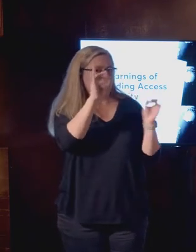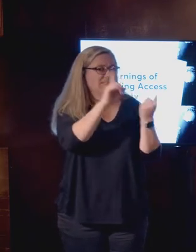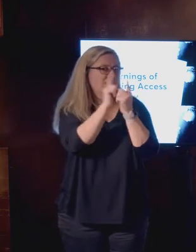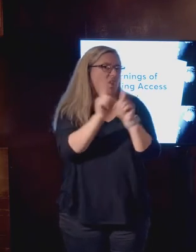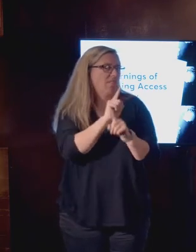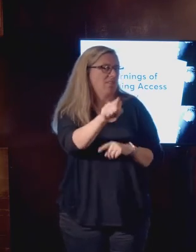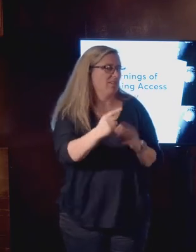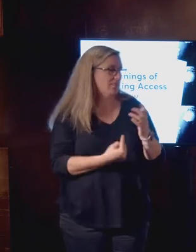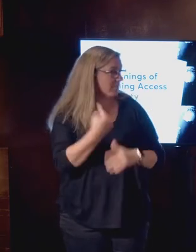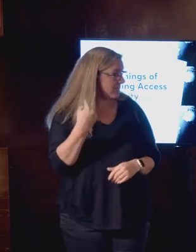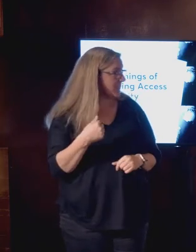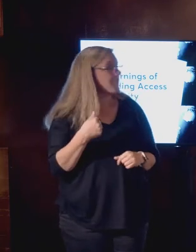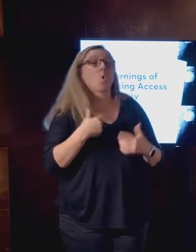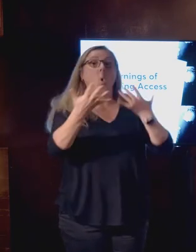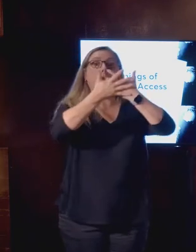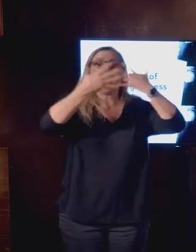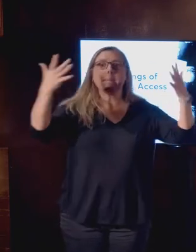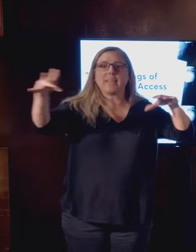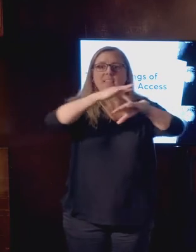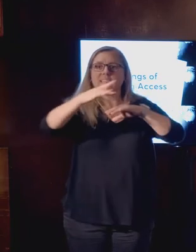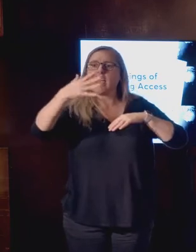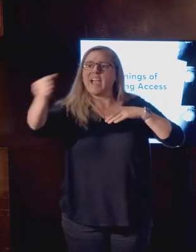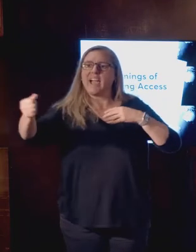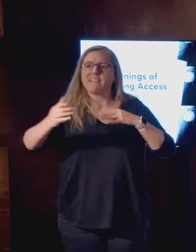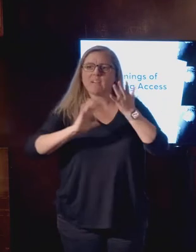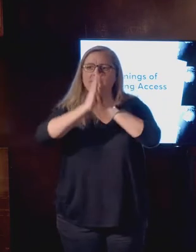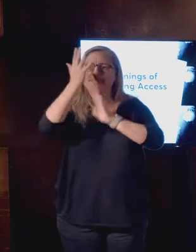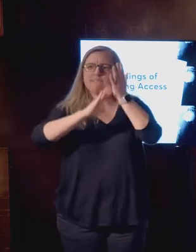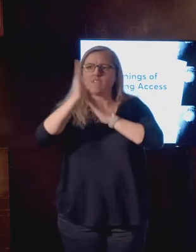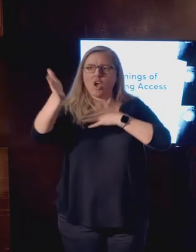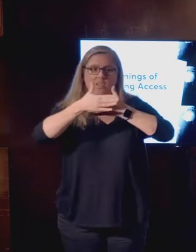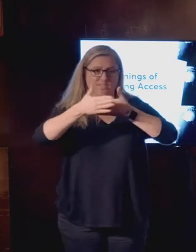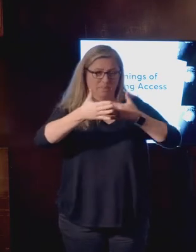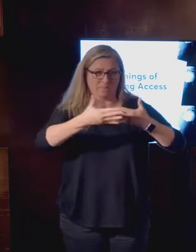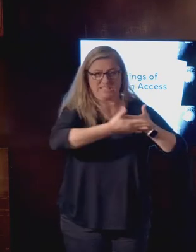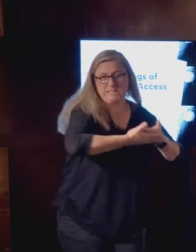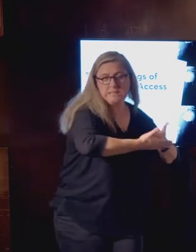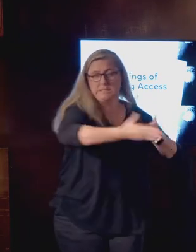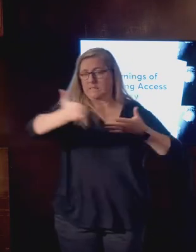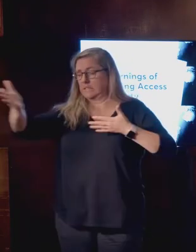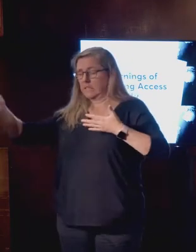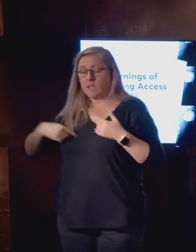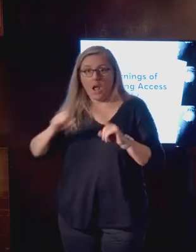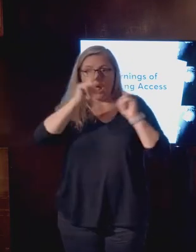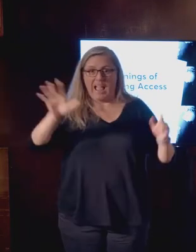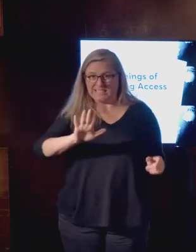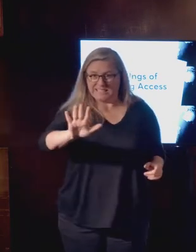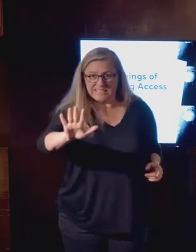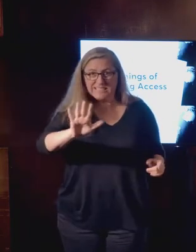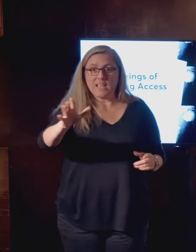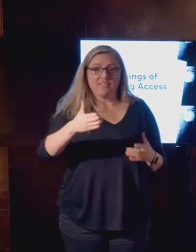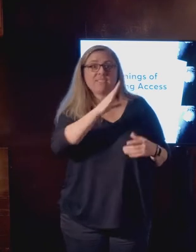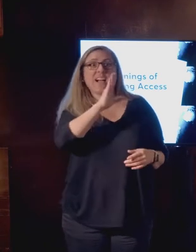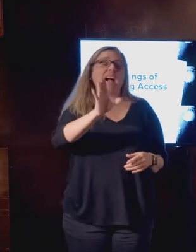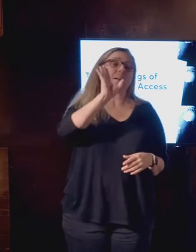happens. Mm. And I've been in big theatres where there's a fire door and the fire doors are way too heavy for me to open. So if I, miss my cue,